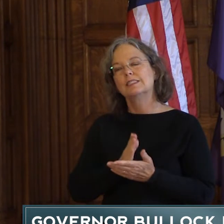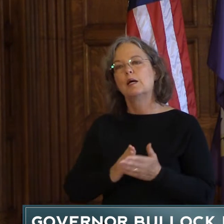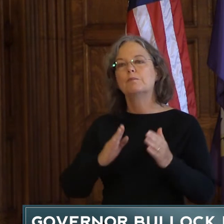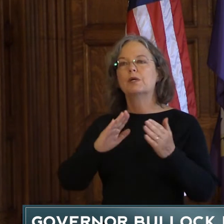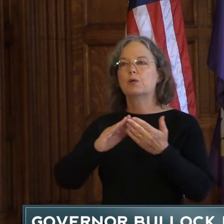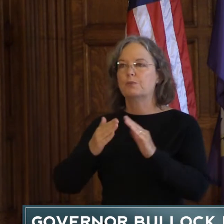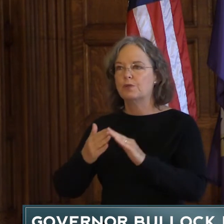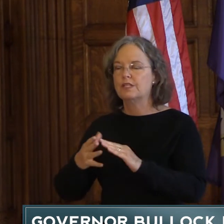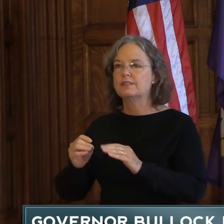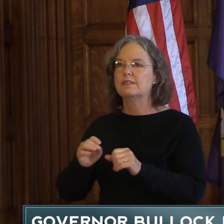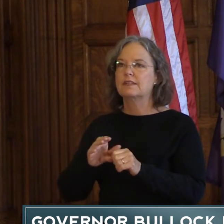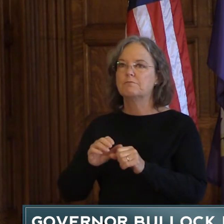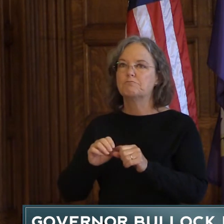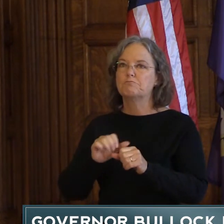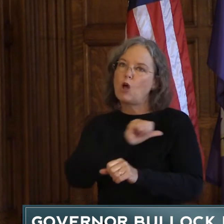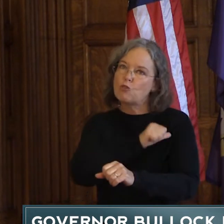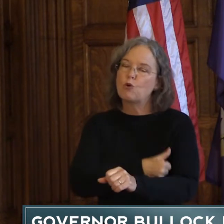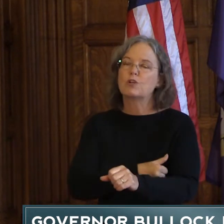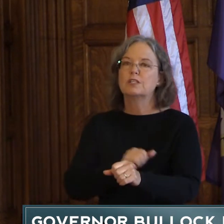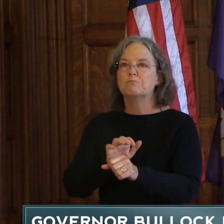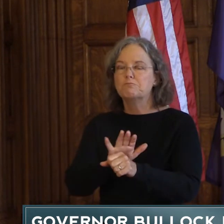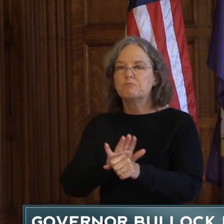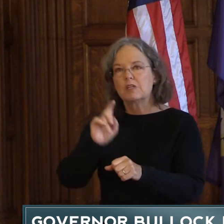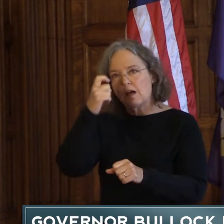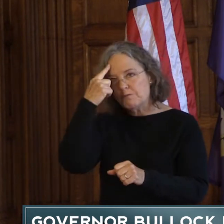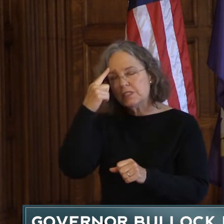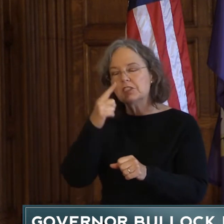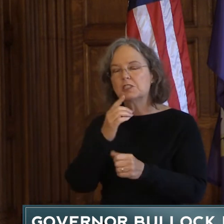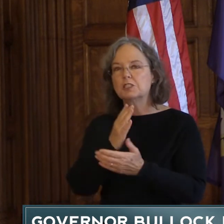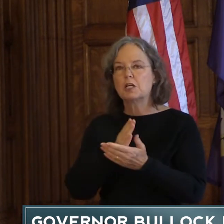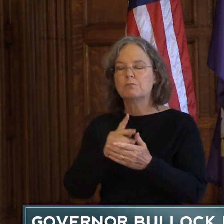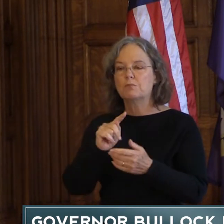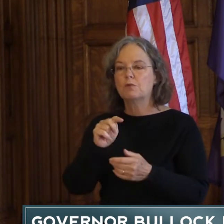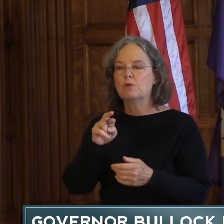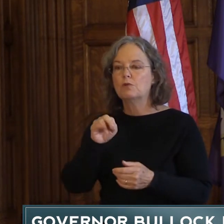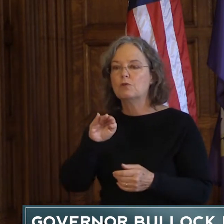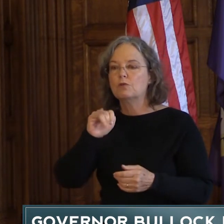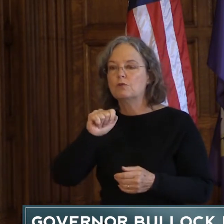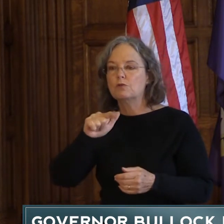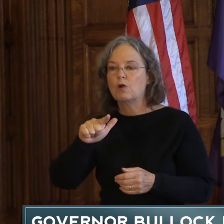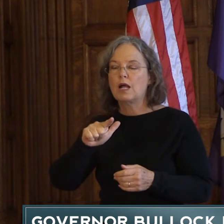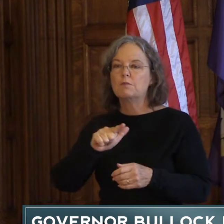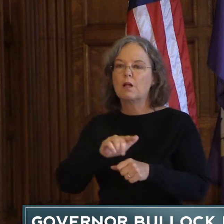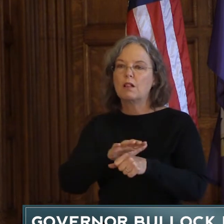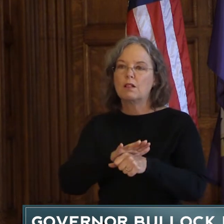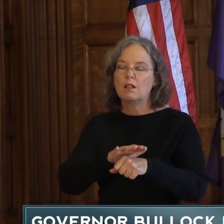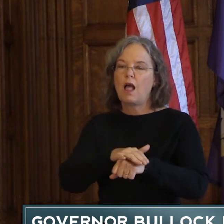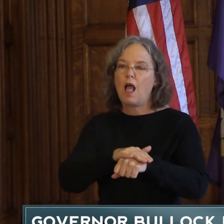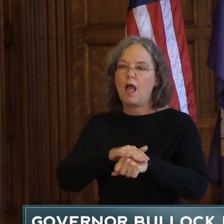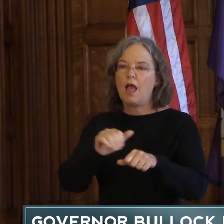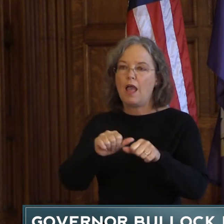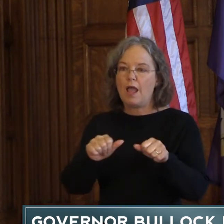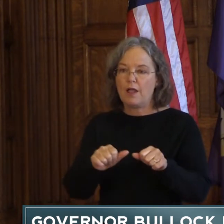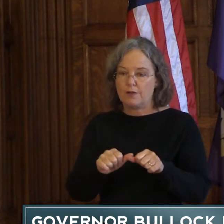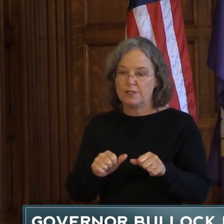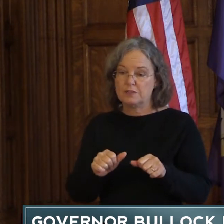communities and jurisdictions, and like our tribal nations, have even been more restrictive.